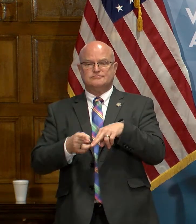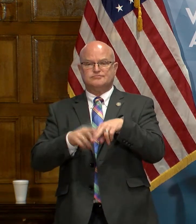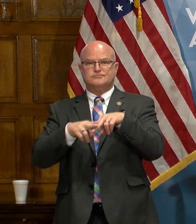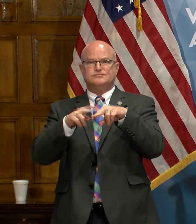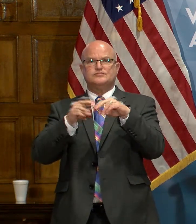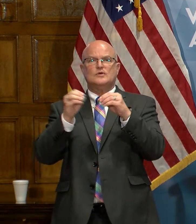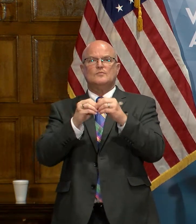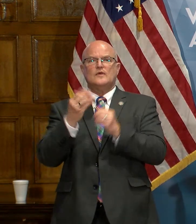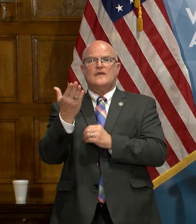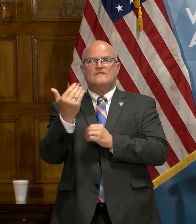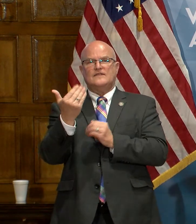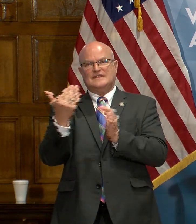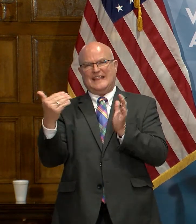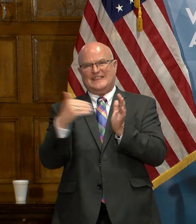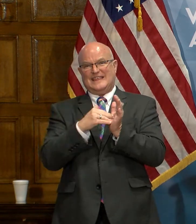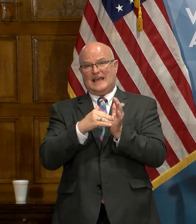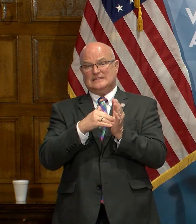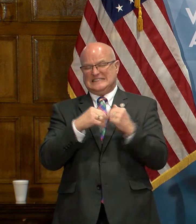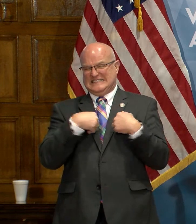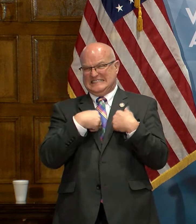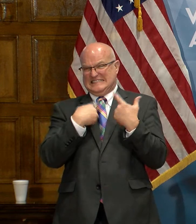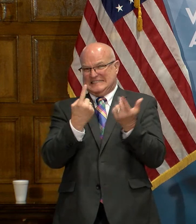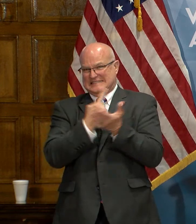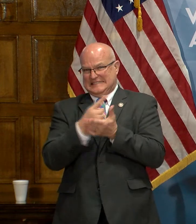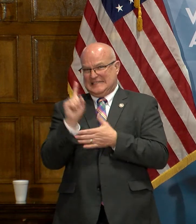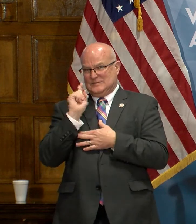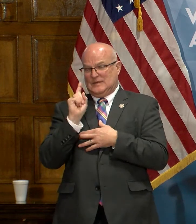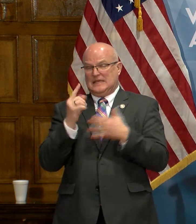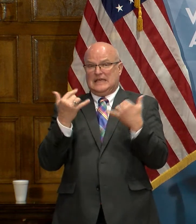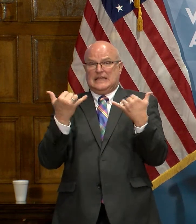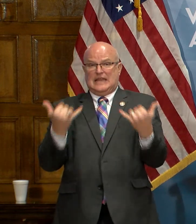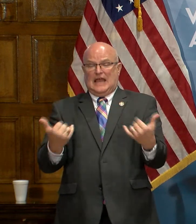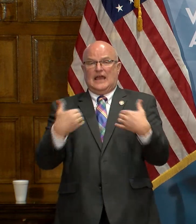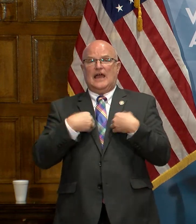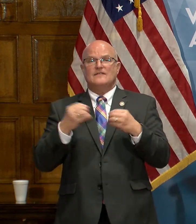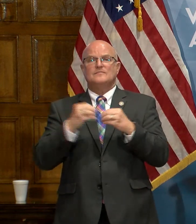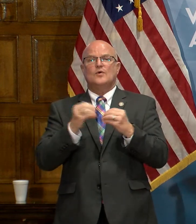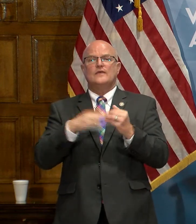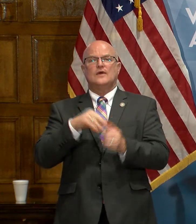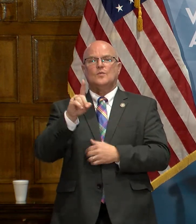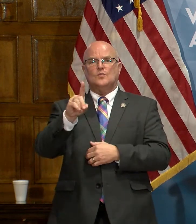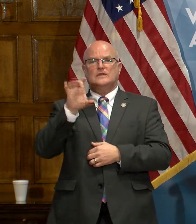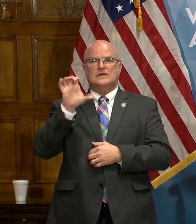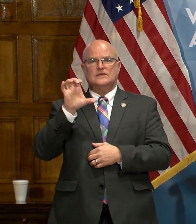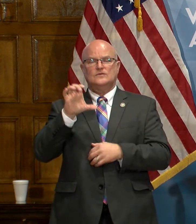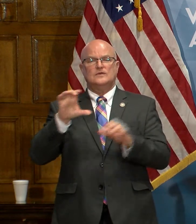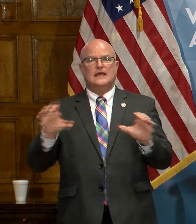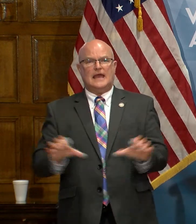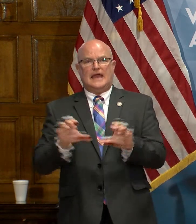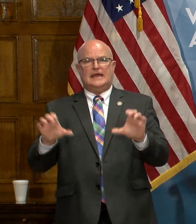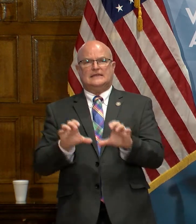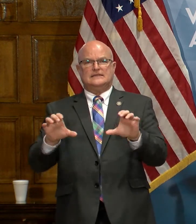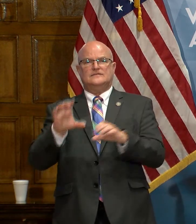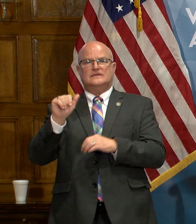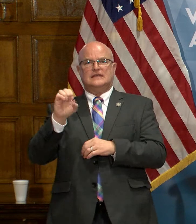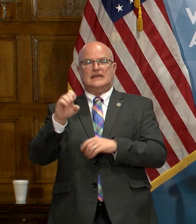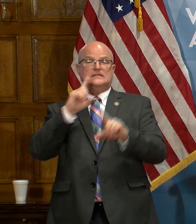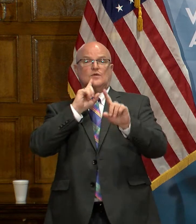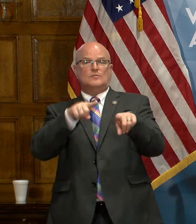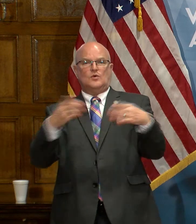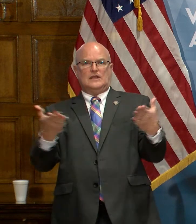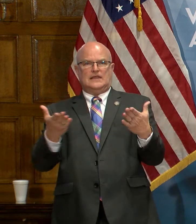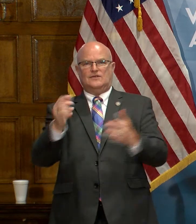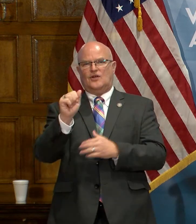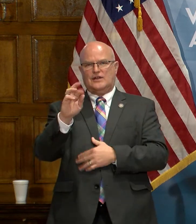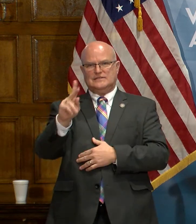over 15,000 since last week, and to now we have over 100,000 active cases that are reportable here in this